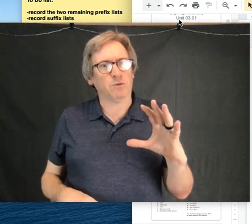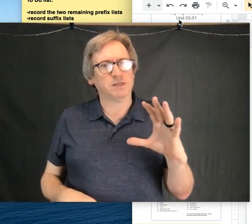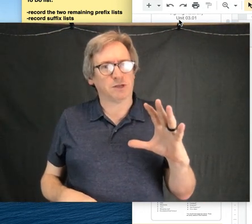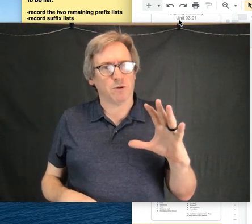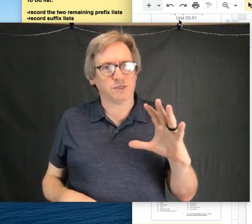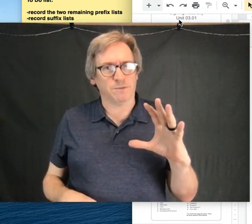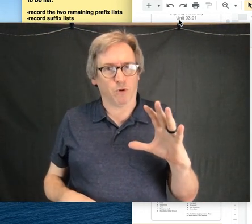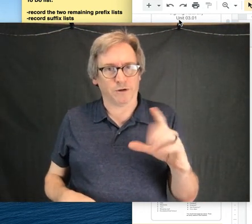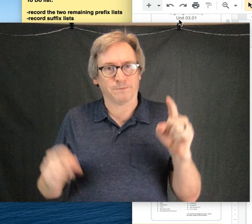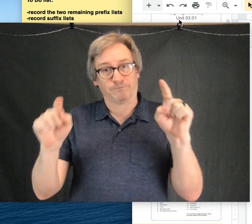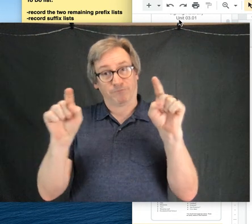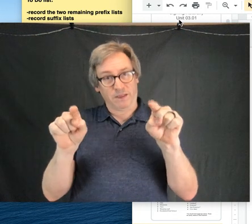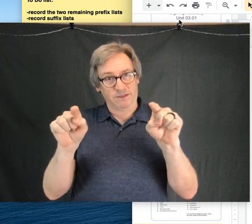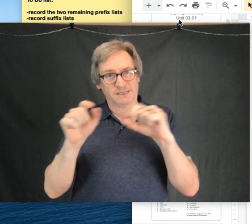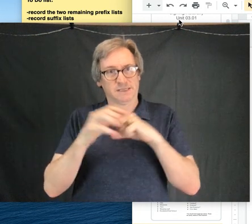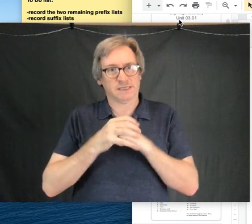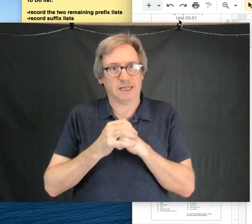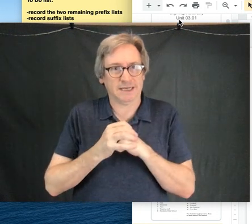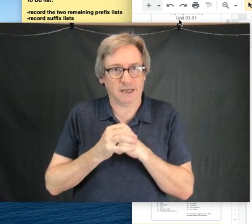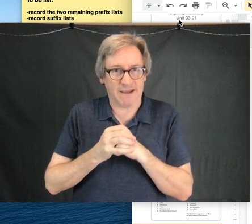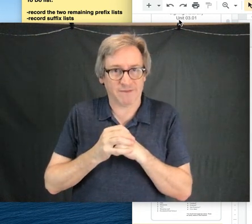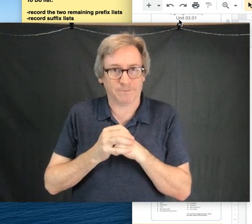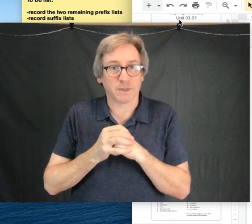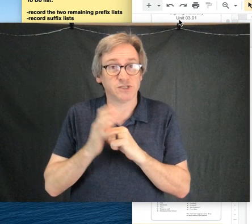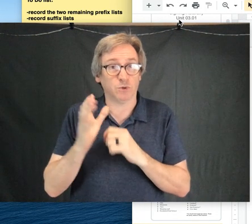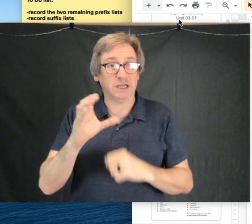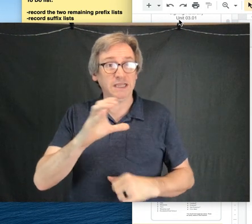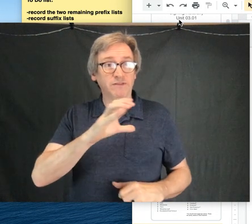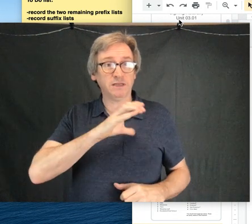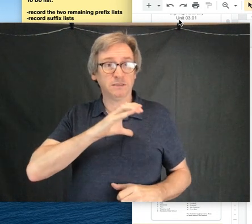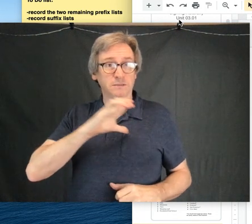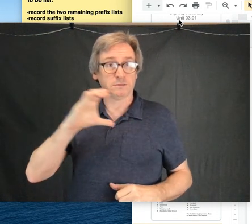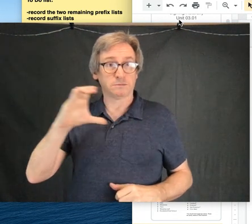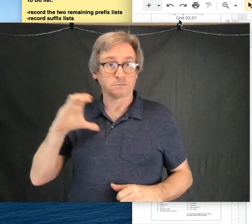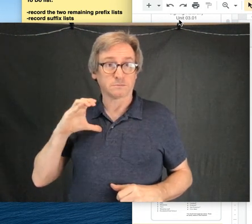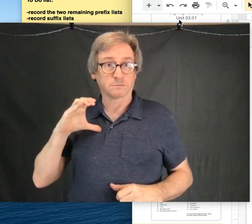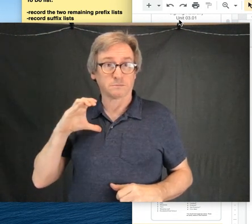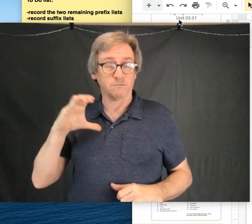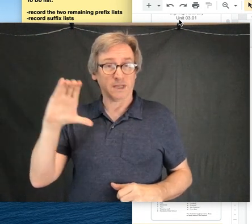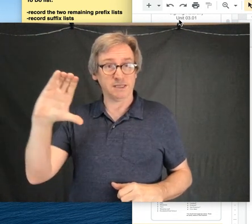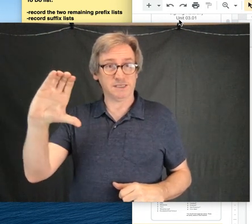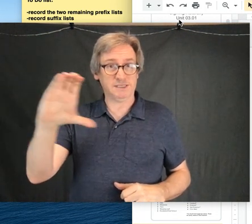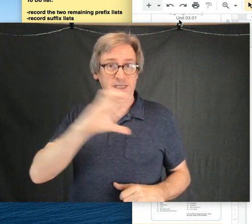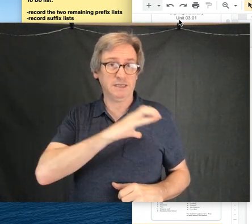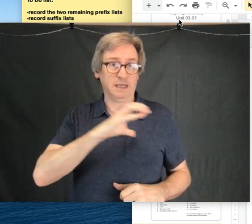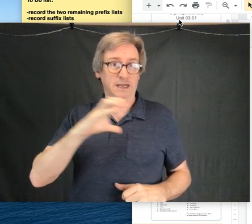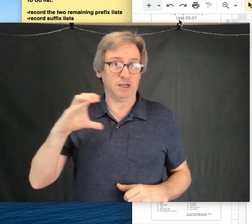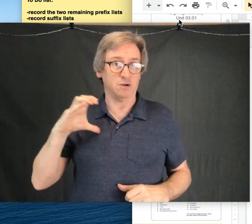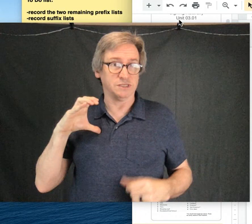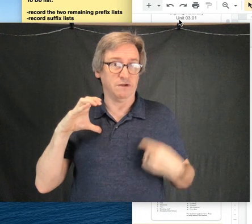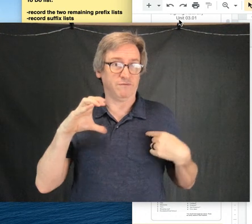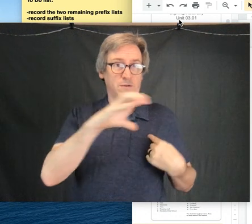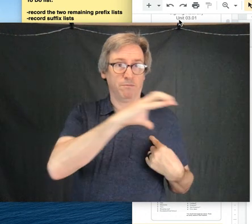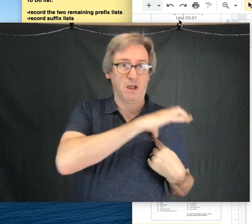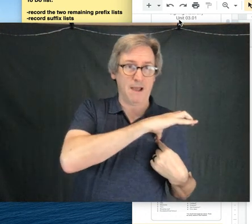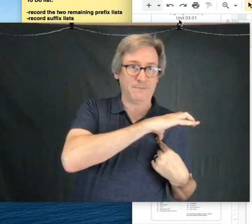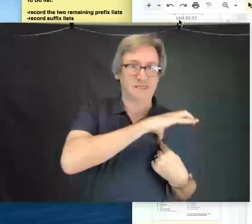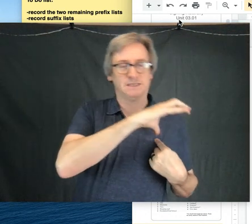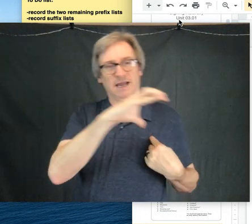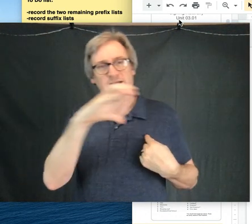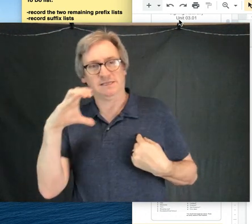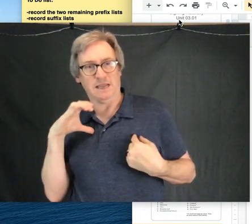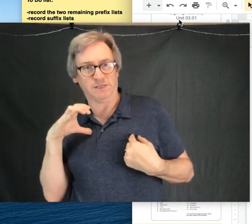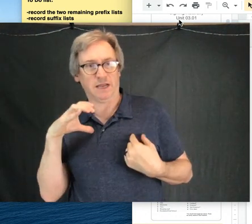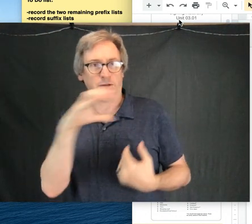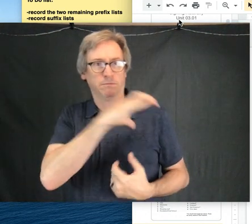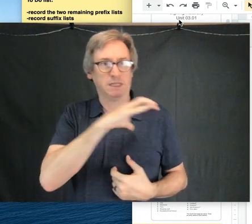pick the ones that are most important. This is the slide that'll have them. So Cleveland, it's a C, and it goes from opposite